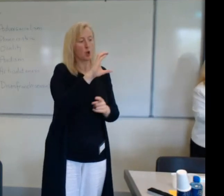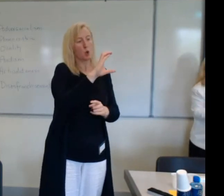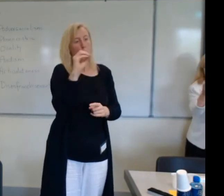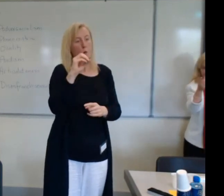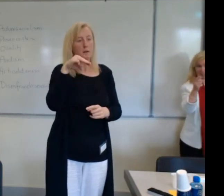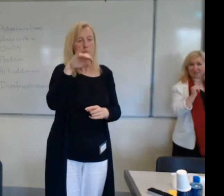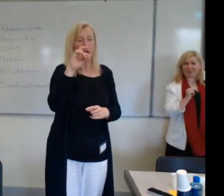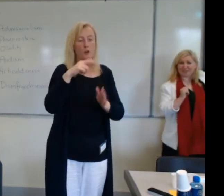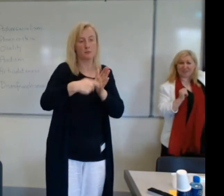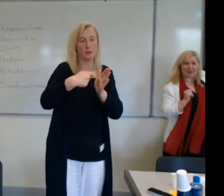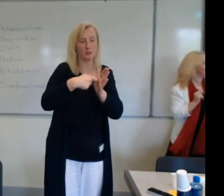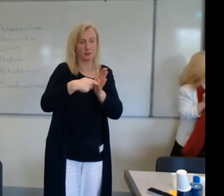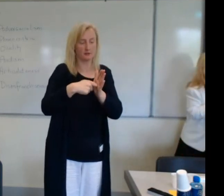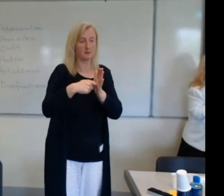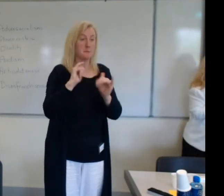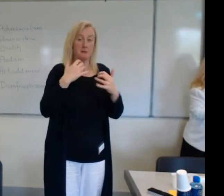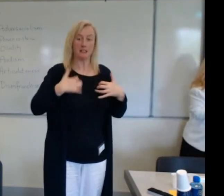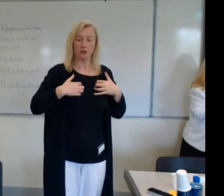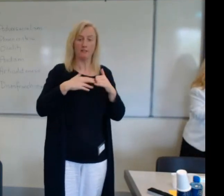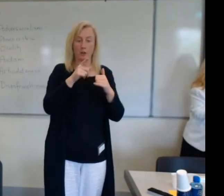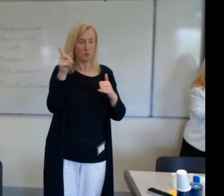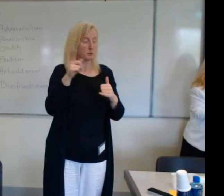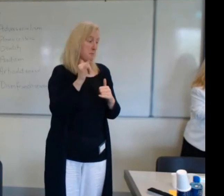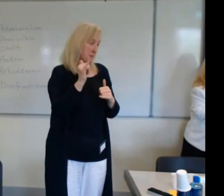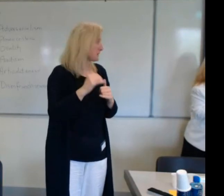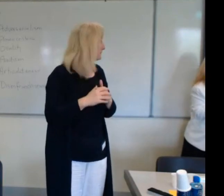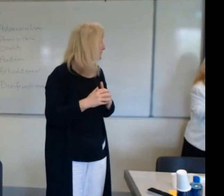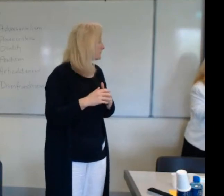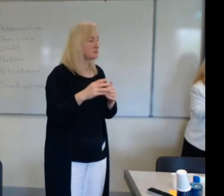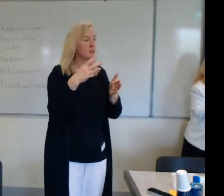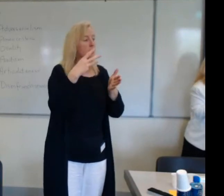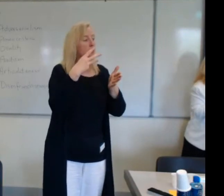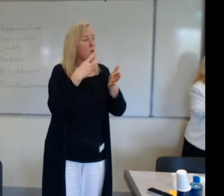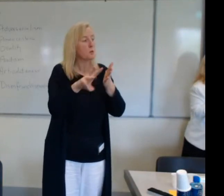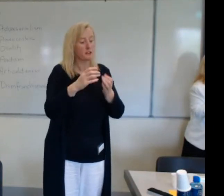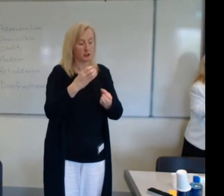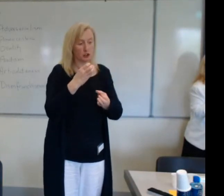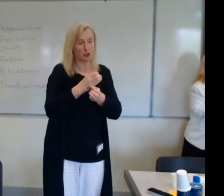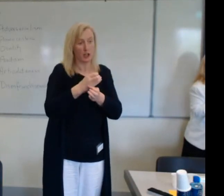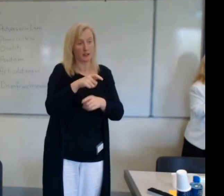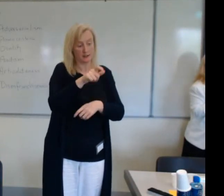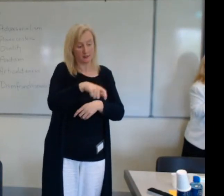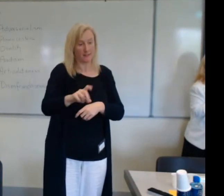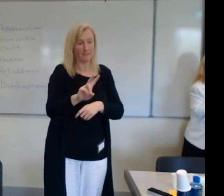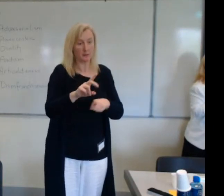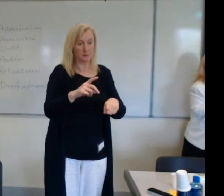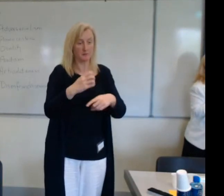looking specifically, it'd be interesting for you perhaps, they were looking at what happens when you have child victims of crime where interpretation